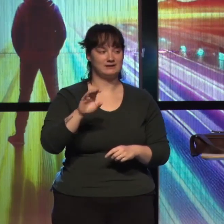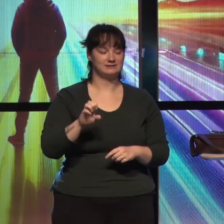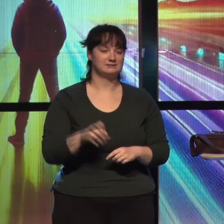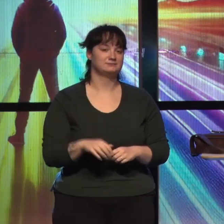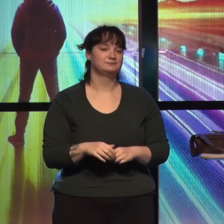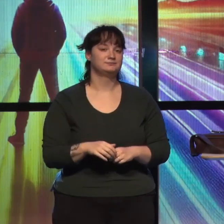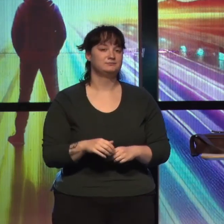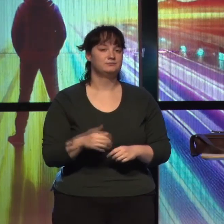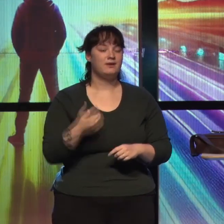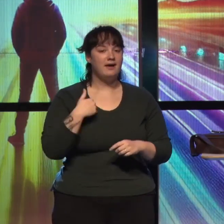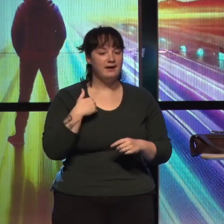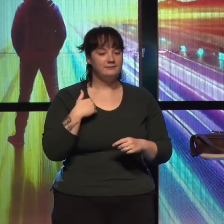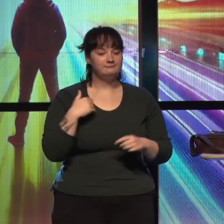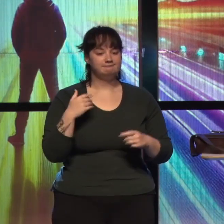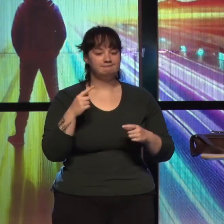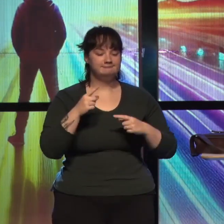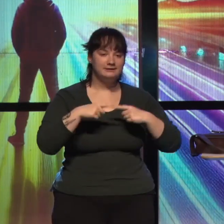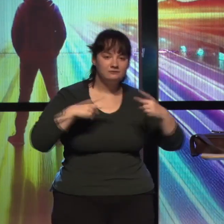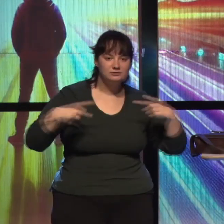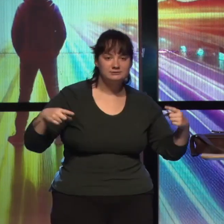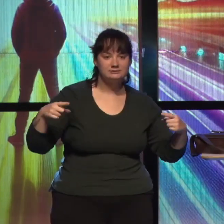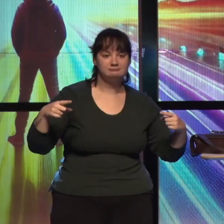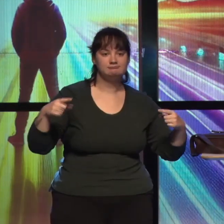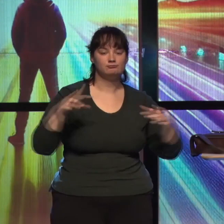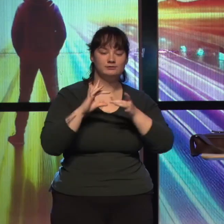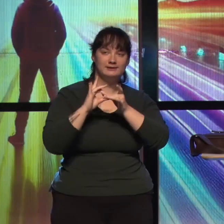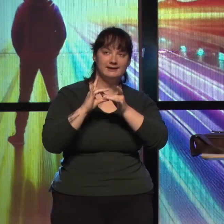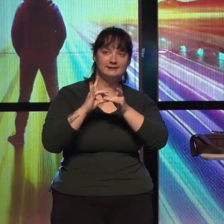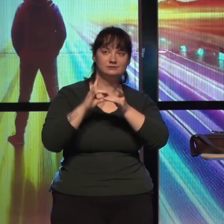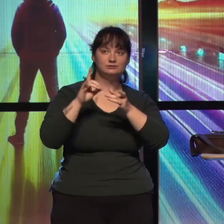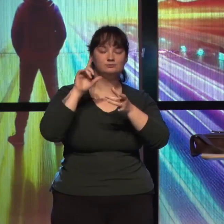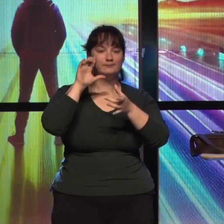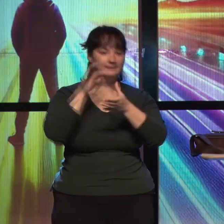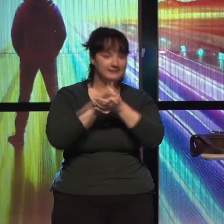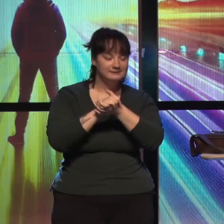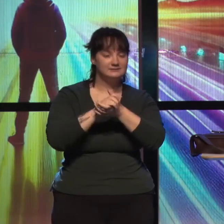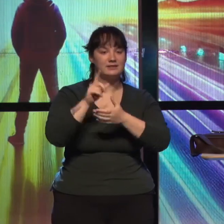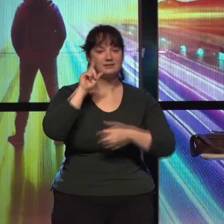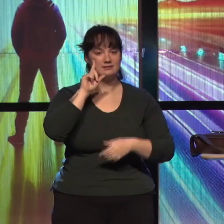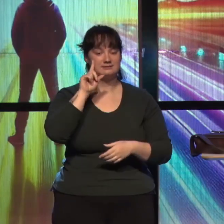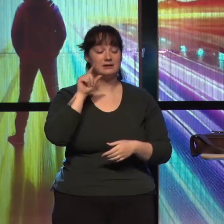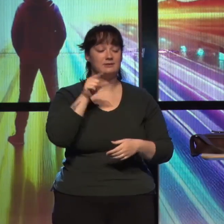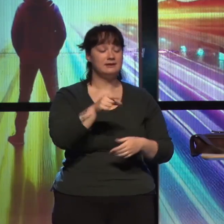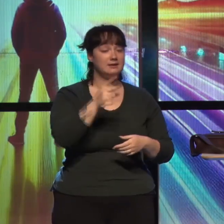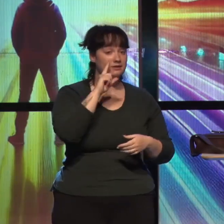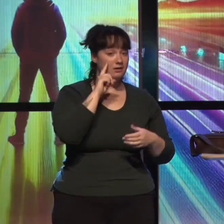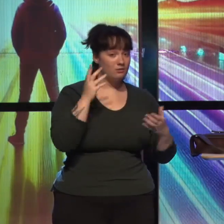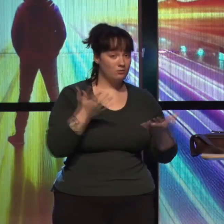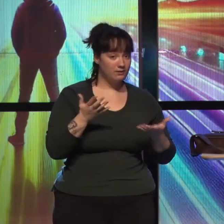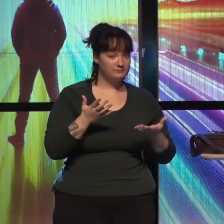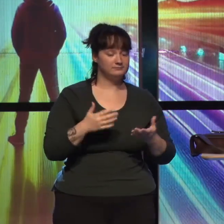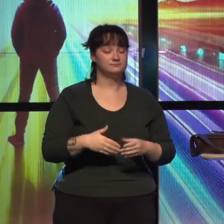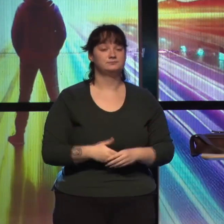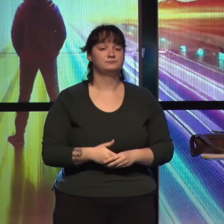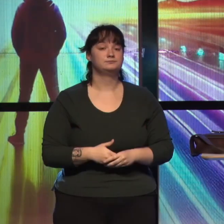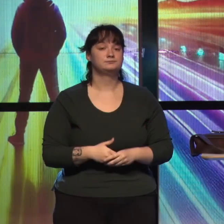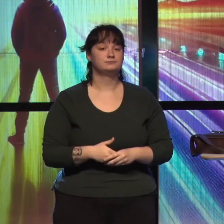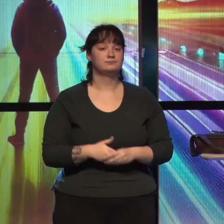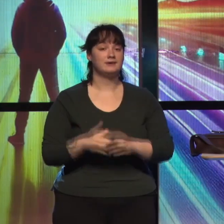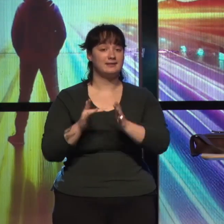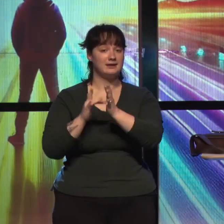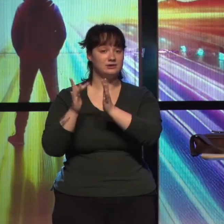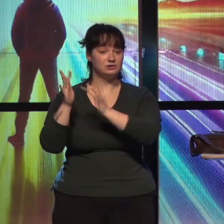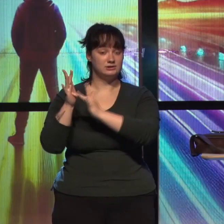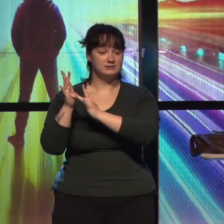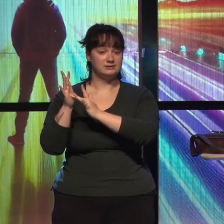diversity of thoughts, and John was a purist, definitely. And he thought that Jesus, along with Paul, who thought this as well, that Jesus would